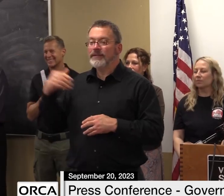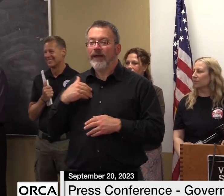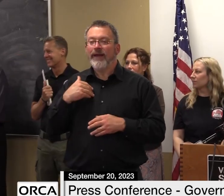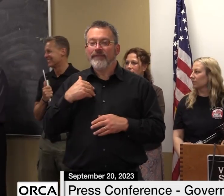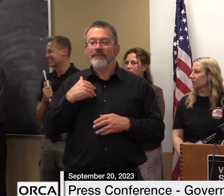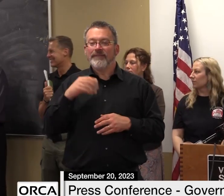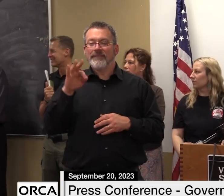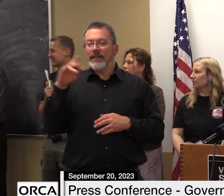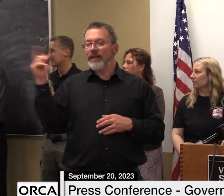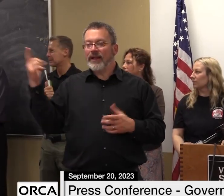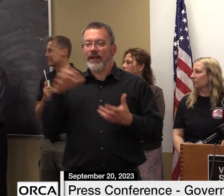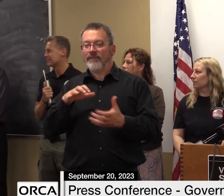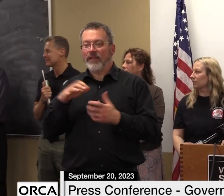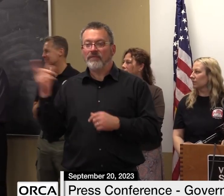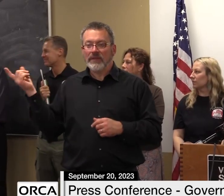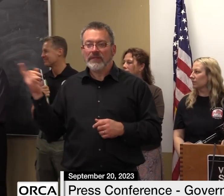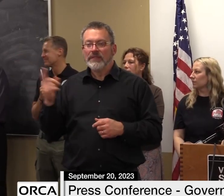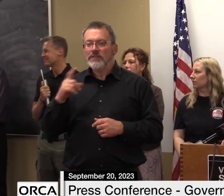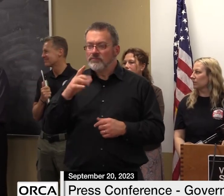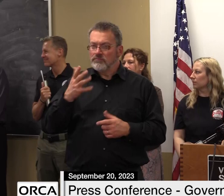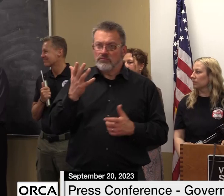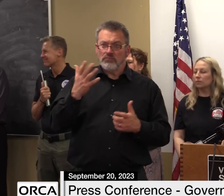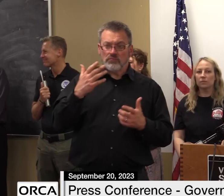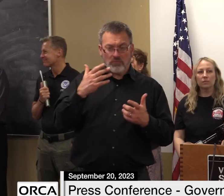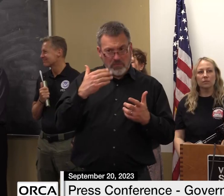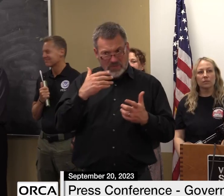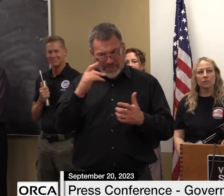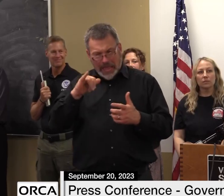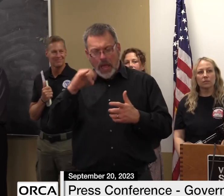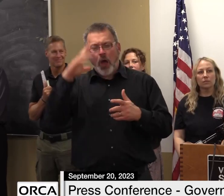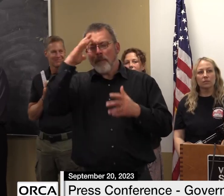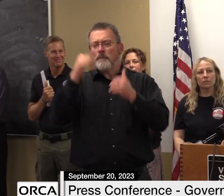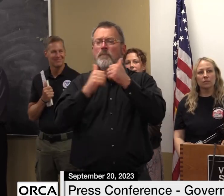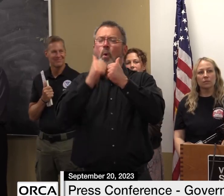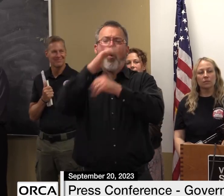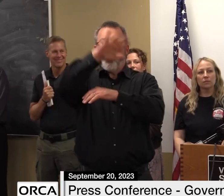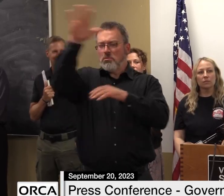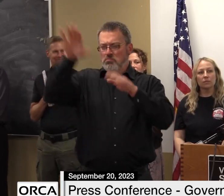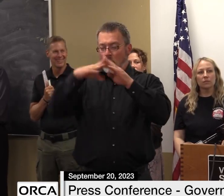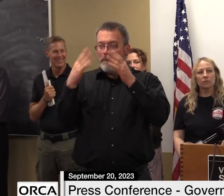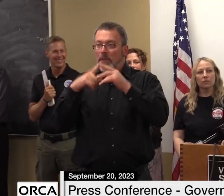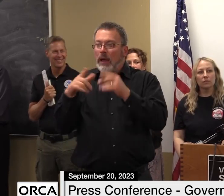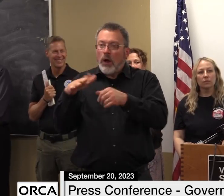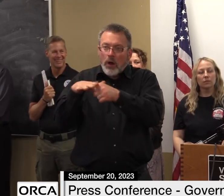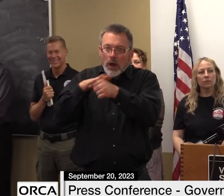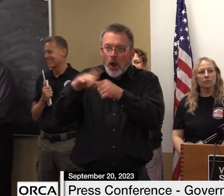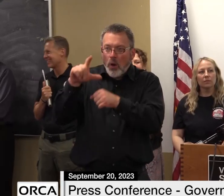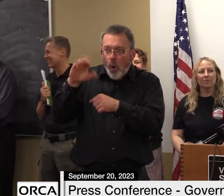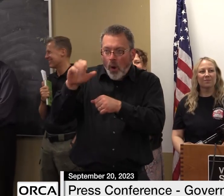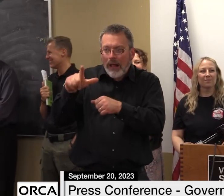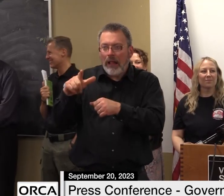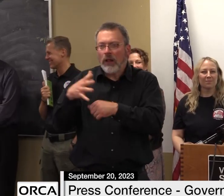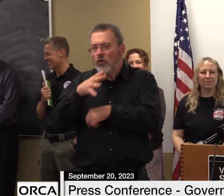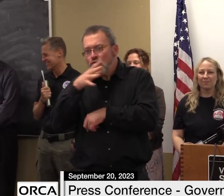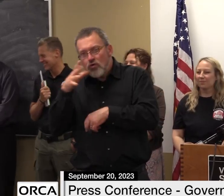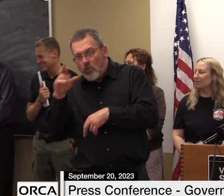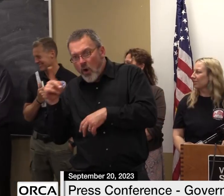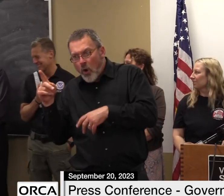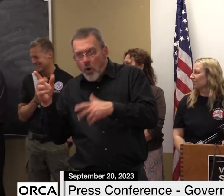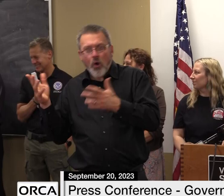and rural roads, what state those are in? I make him give me this information every morning, so he's